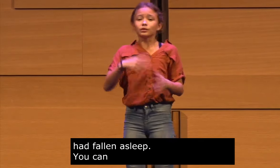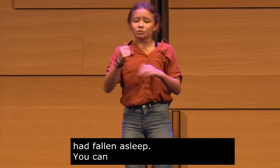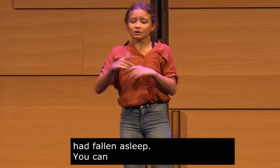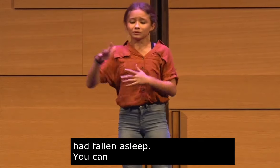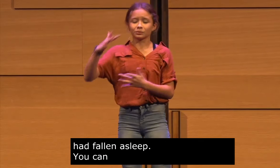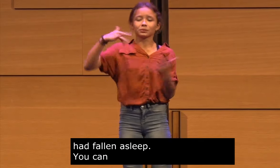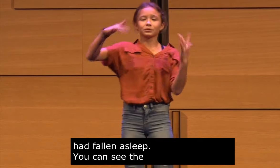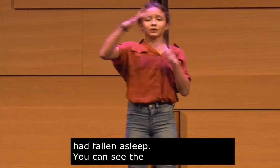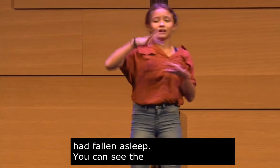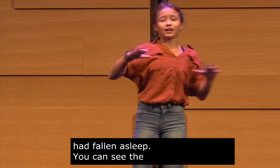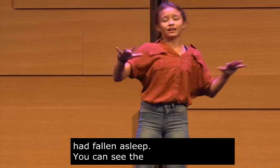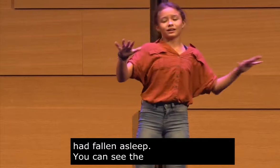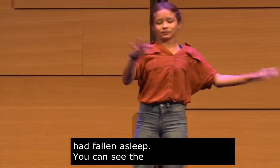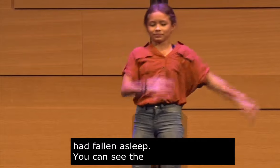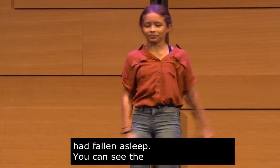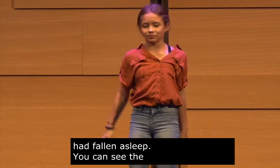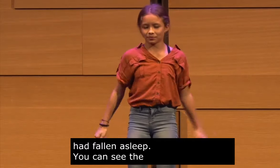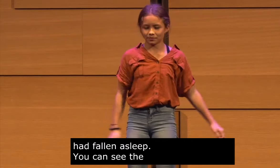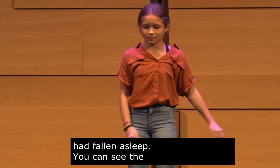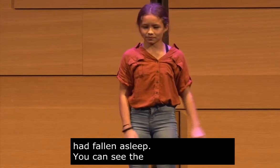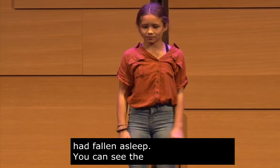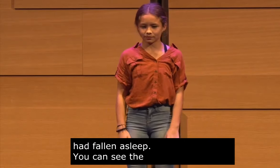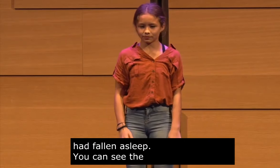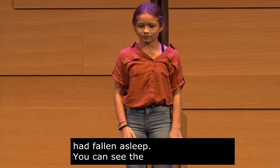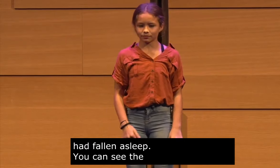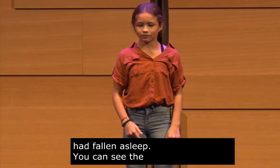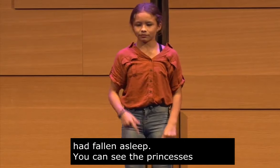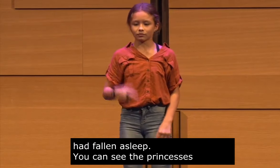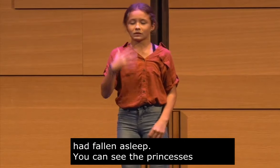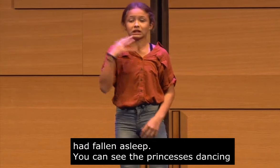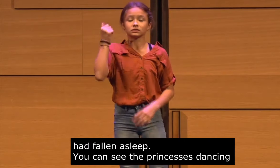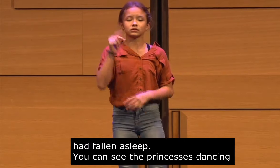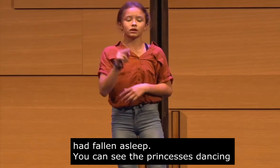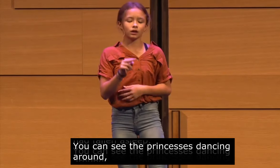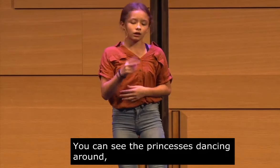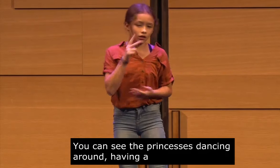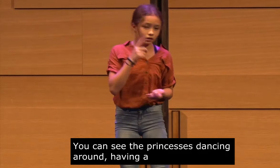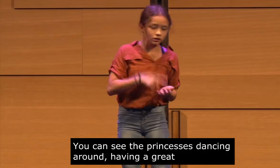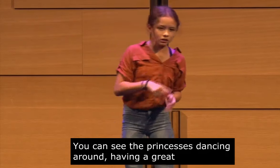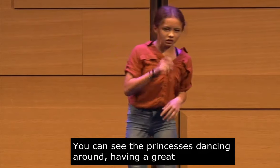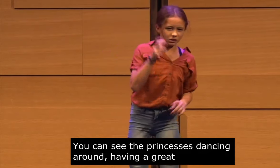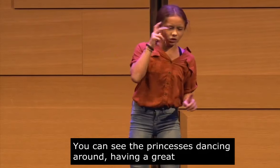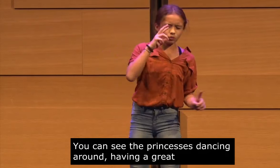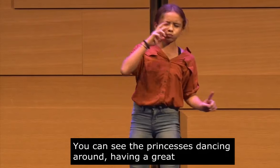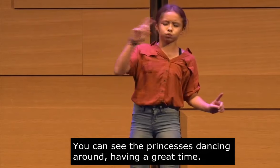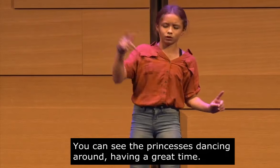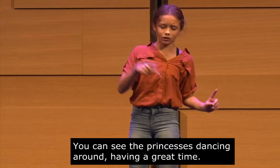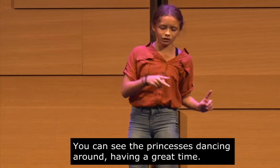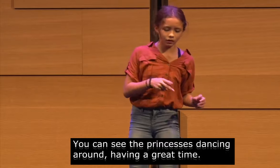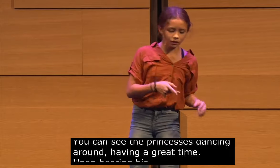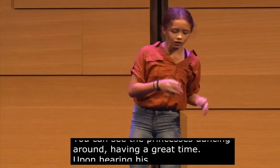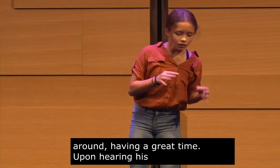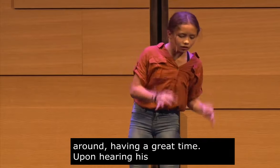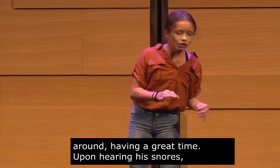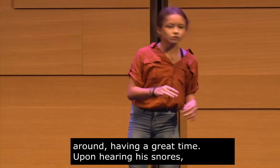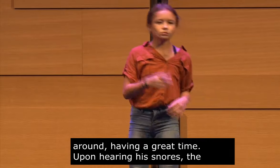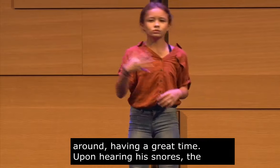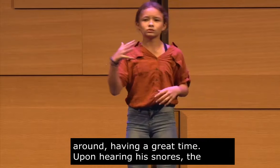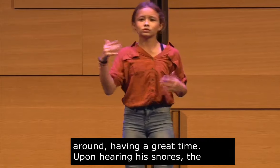You can see the princesses dancing around, having a great time. Upon hearing his snores, the princesses leapt out of